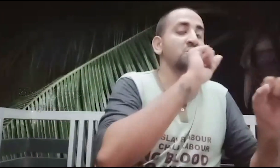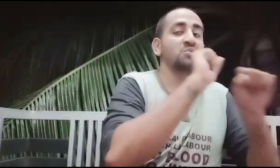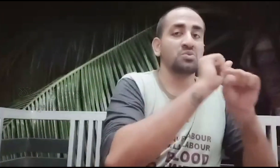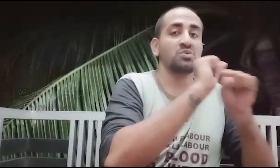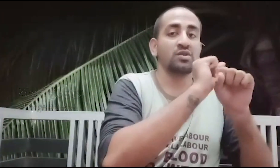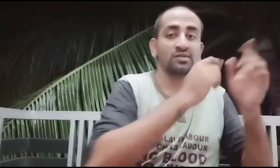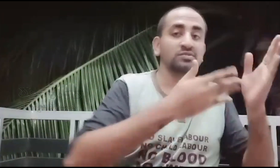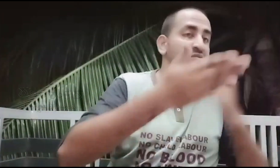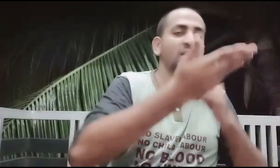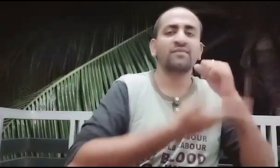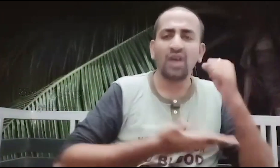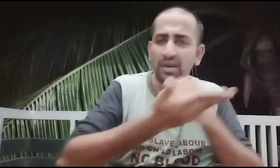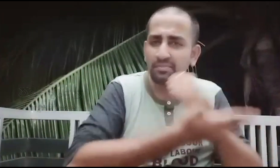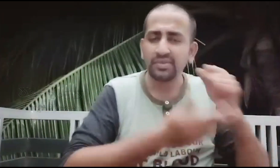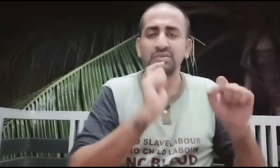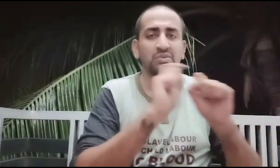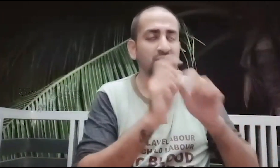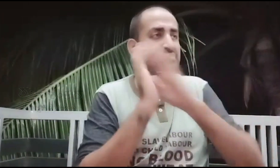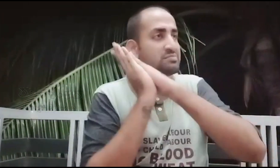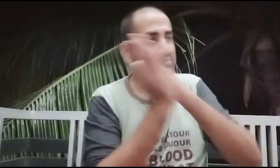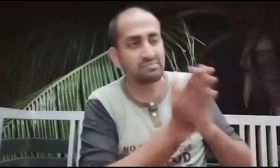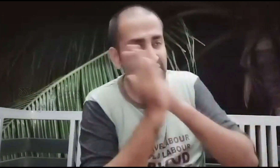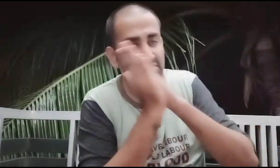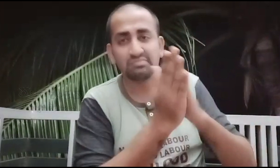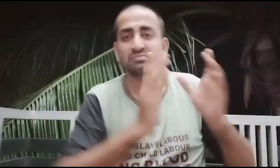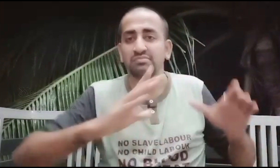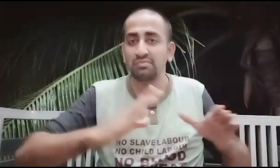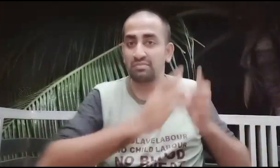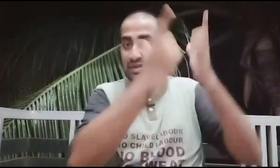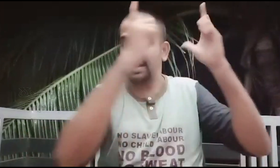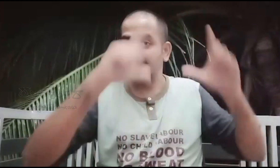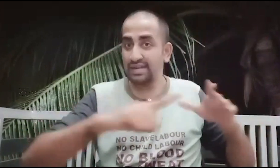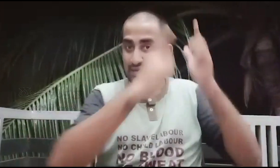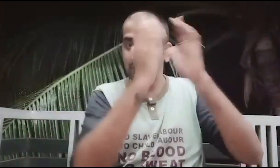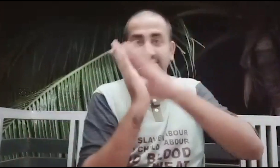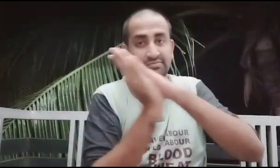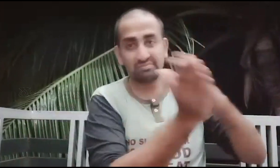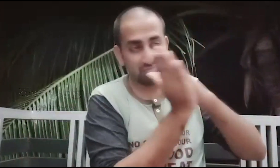He worked in a farm. He worked as a woodcutter.